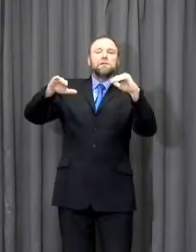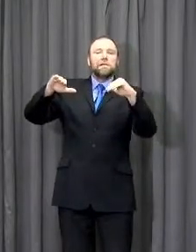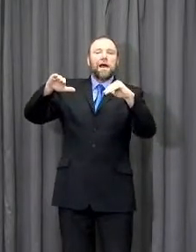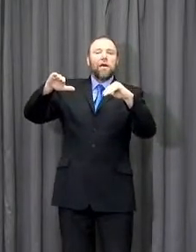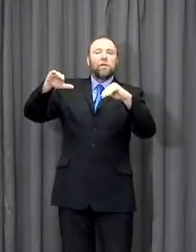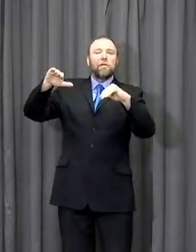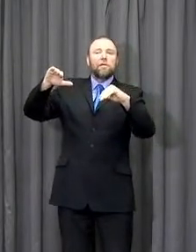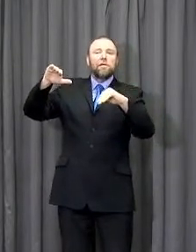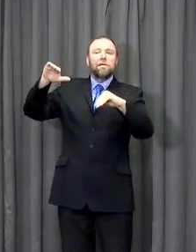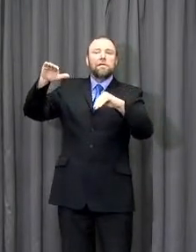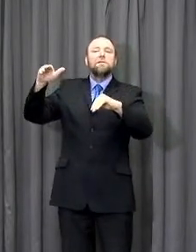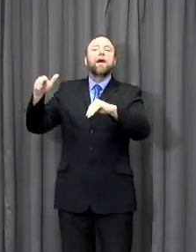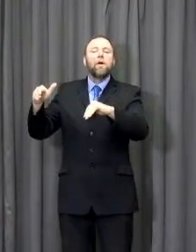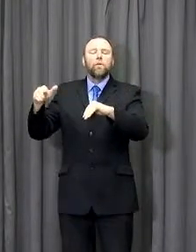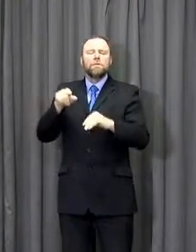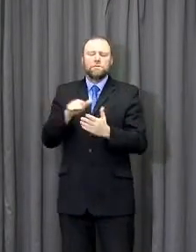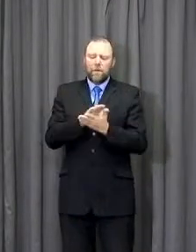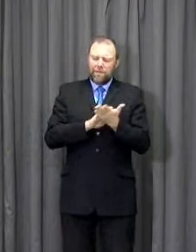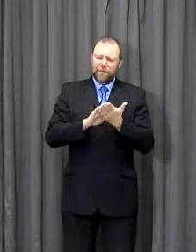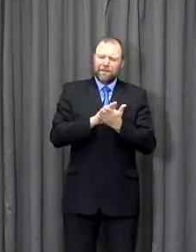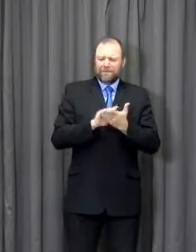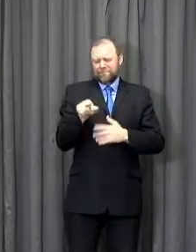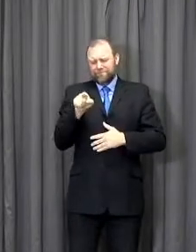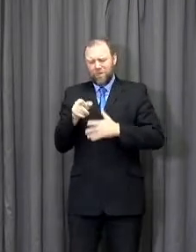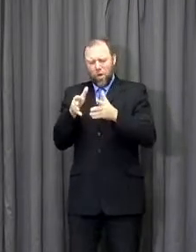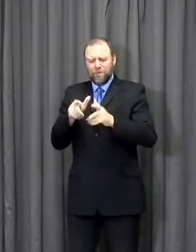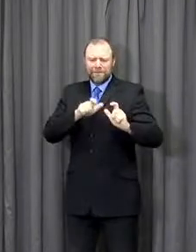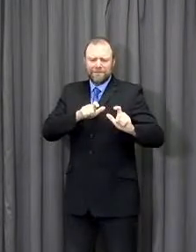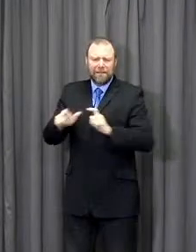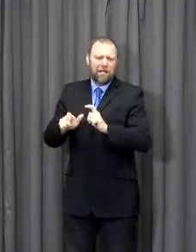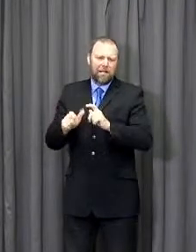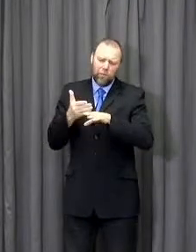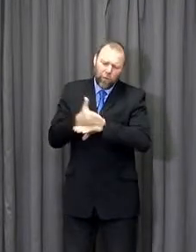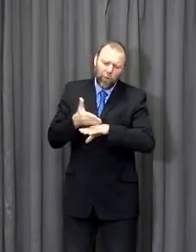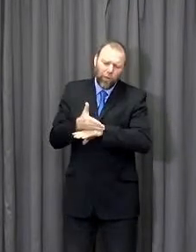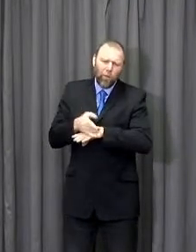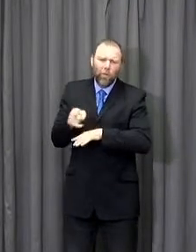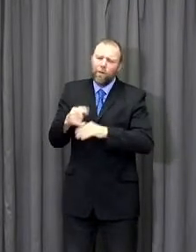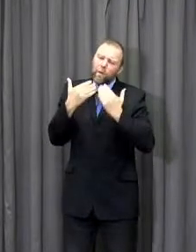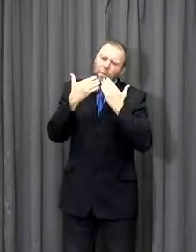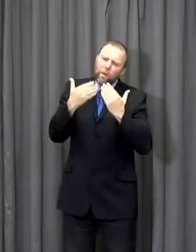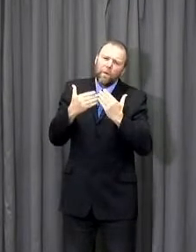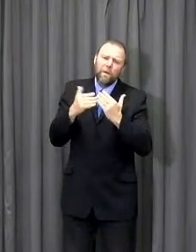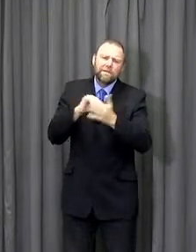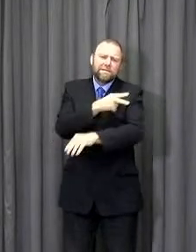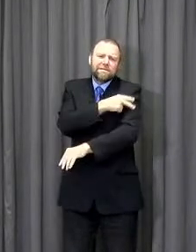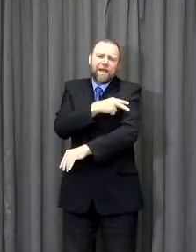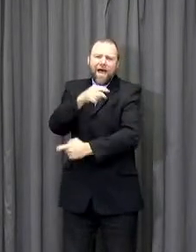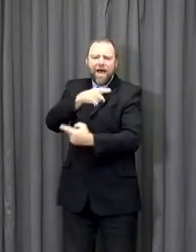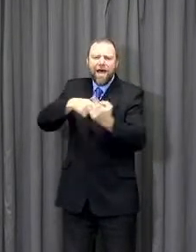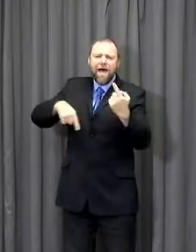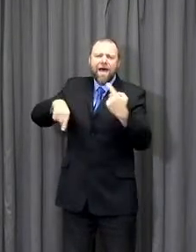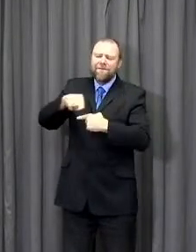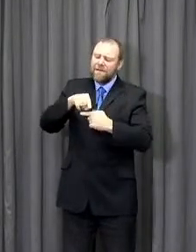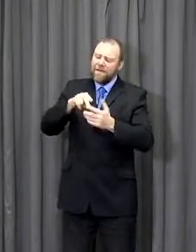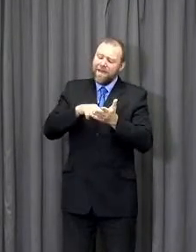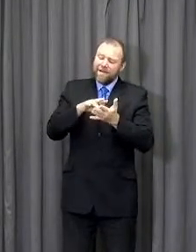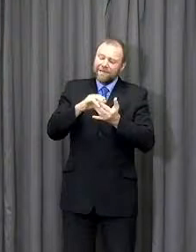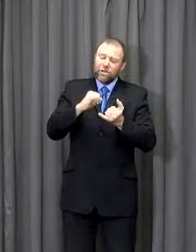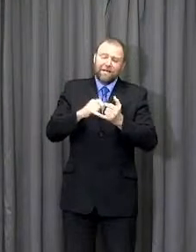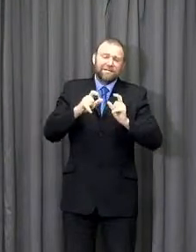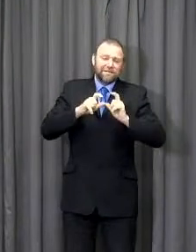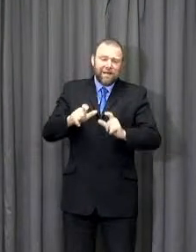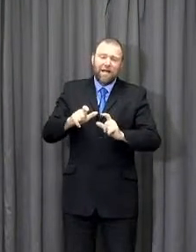again, thank you to all the staff who are working so hard to keep people here in Wales safe. The NHS is under sustained pressure, but